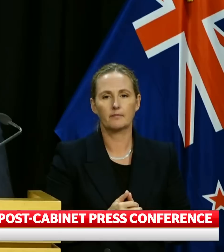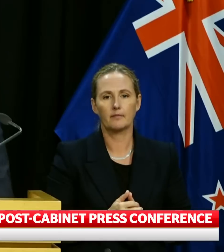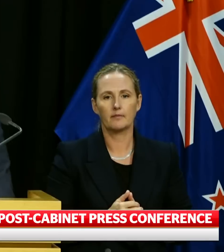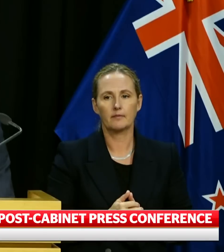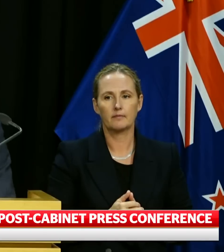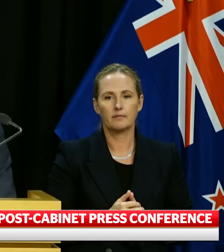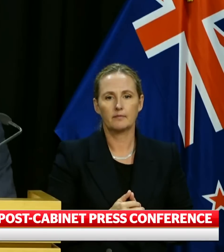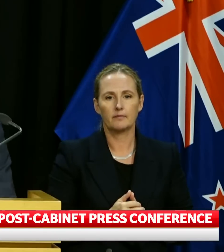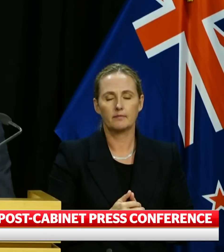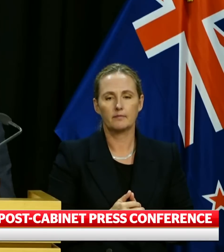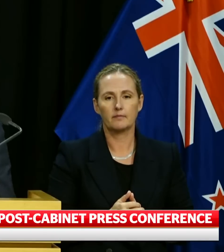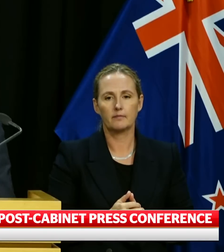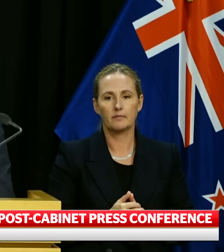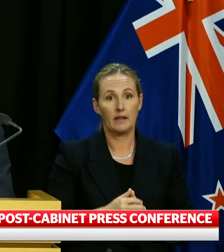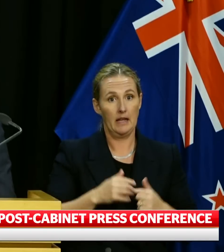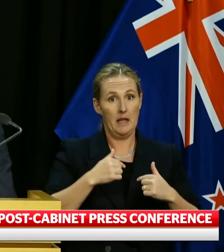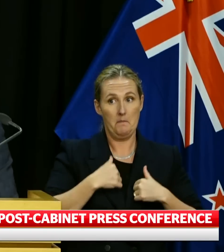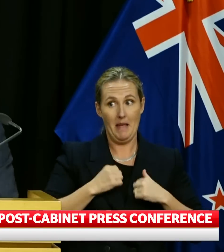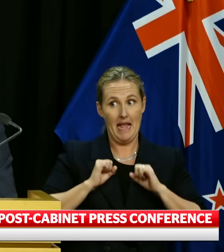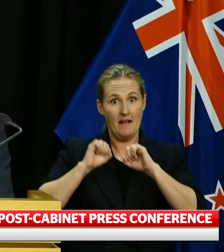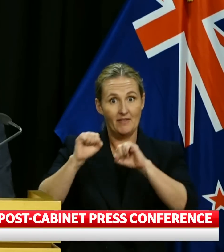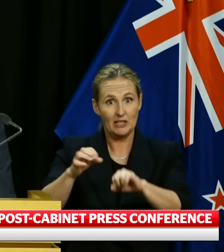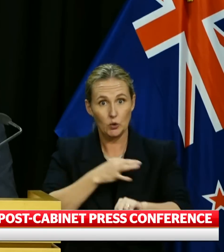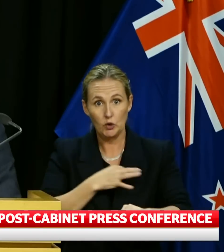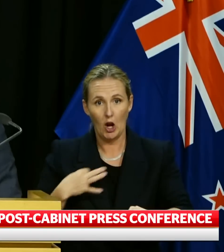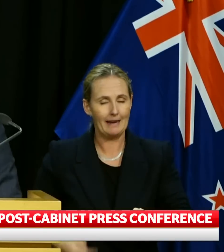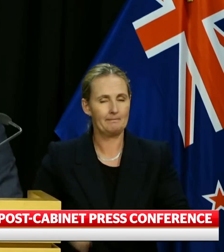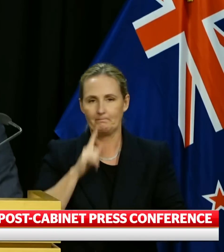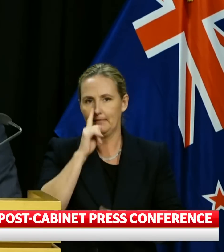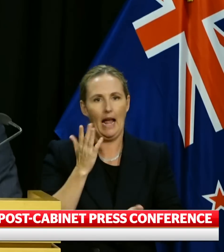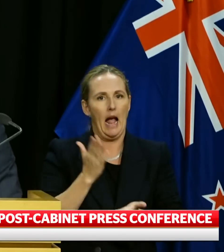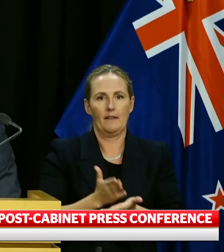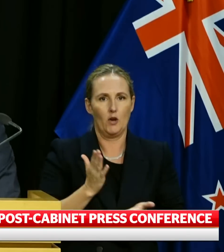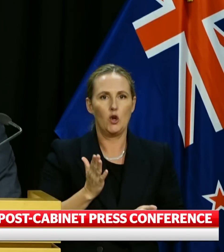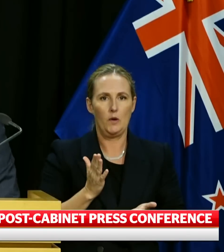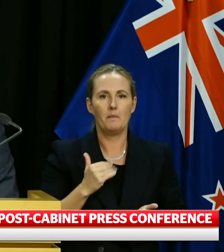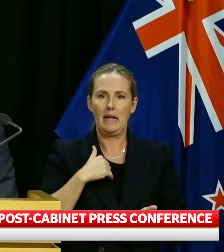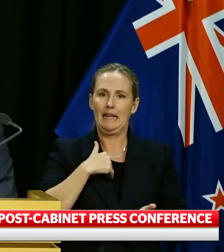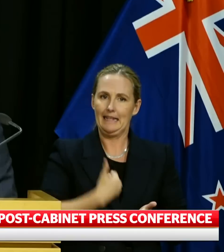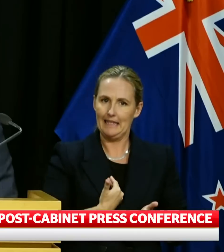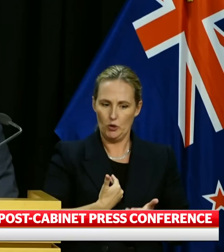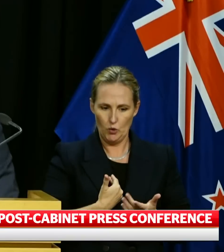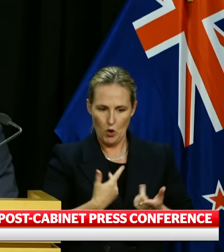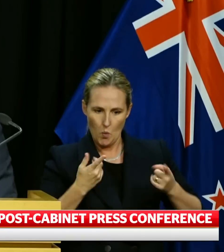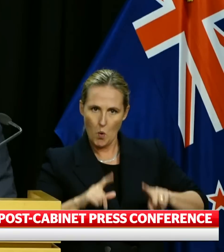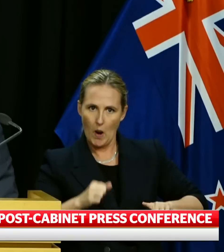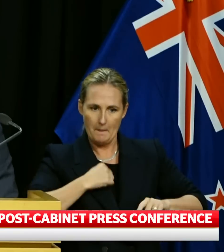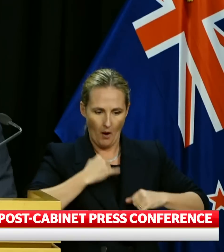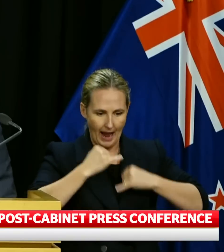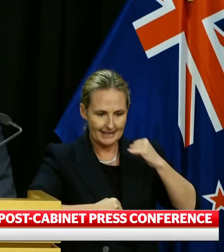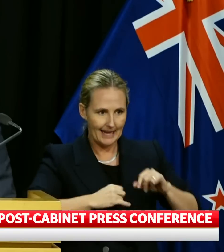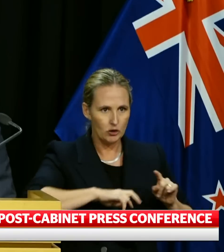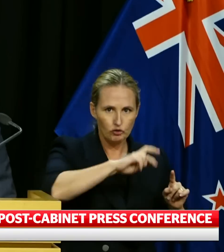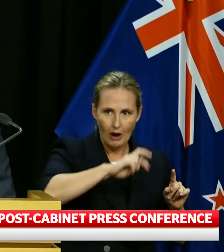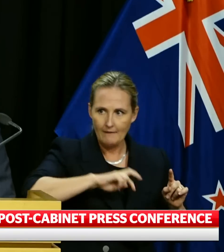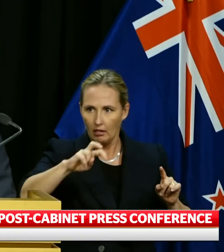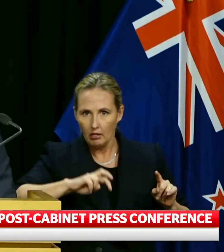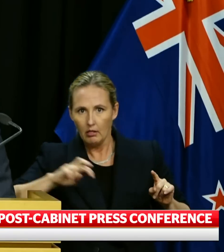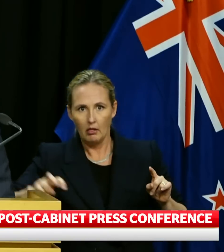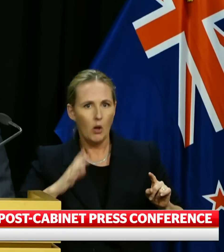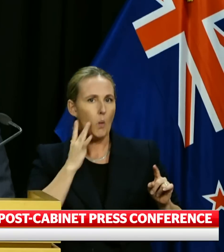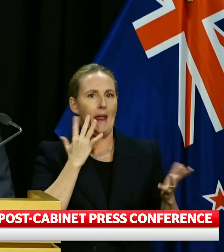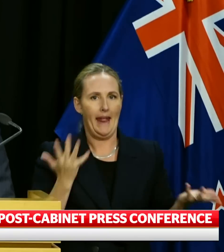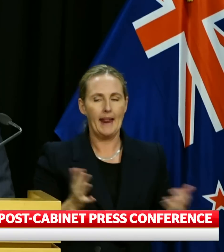or not my visit to China until we've actually confirmed up my international travel program, which we have not yet done yet. As